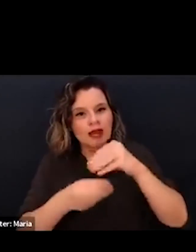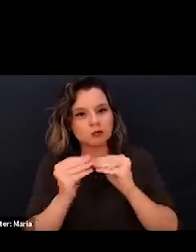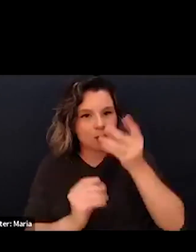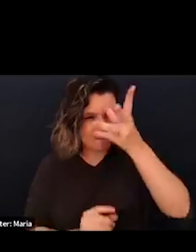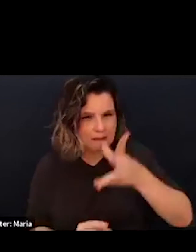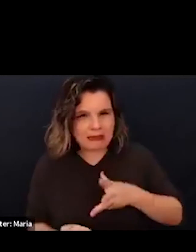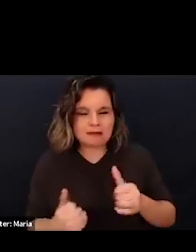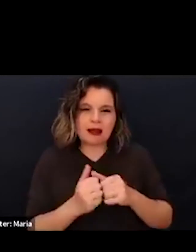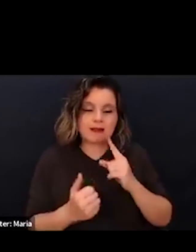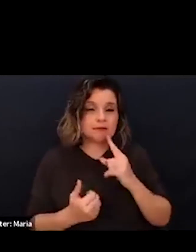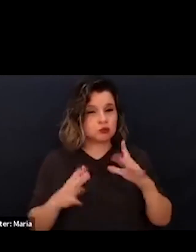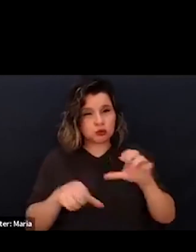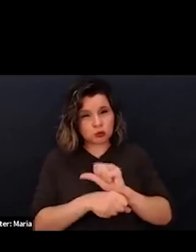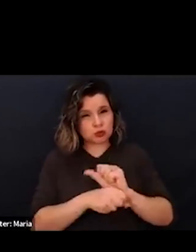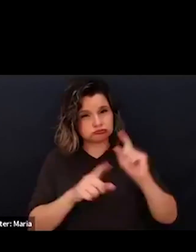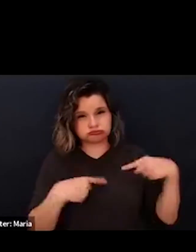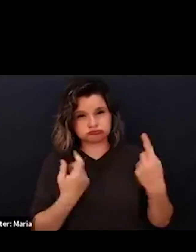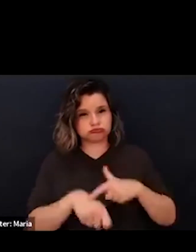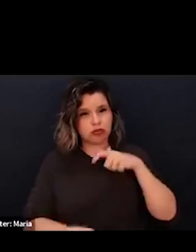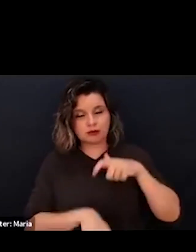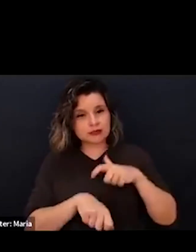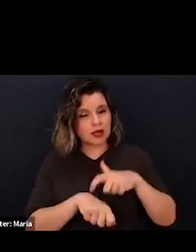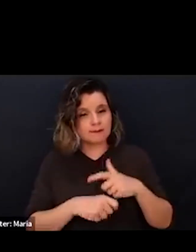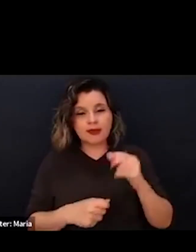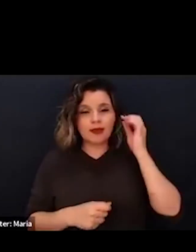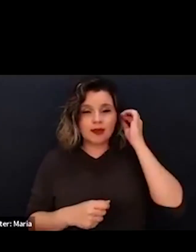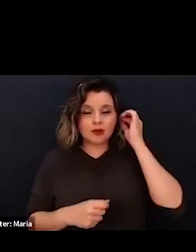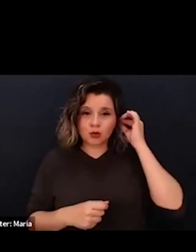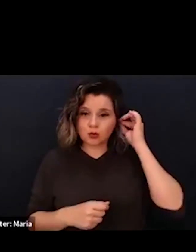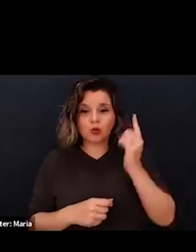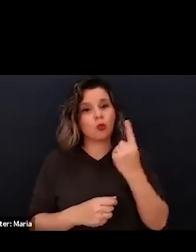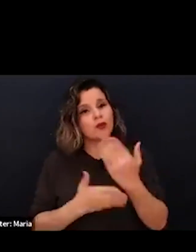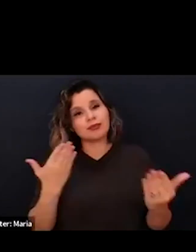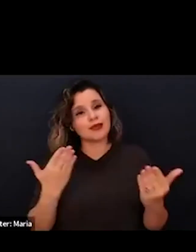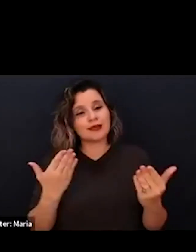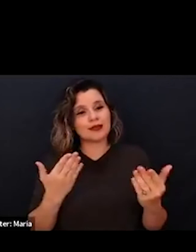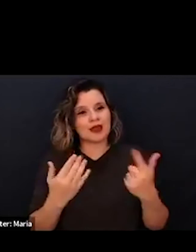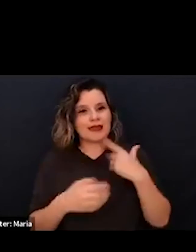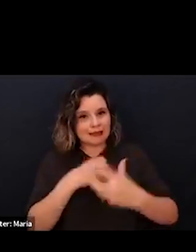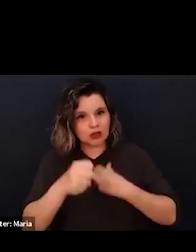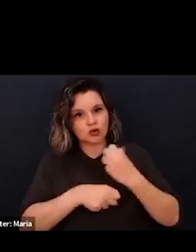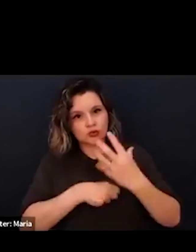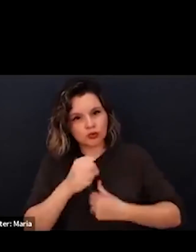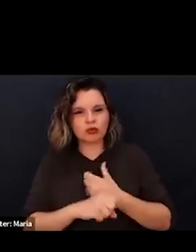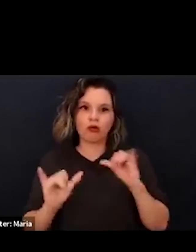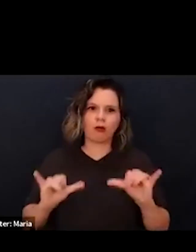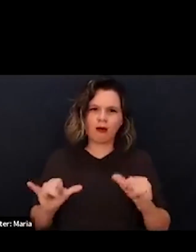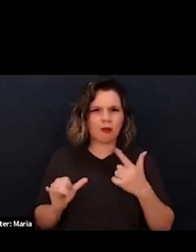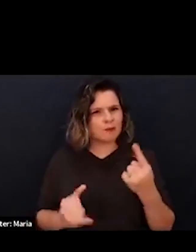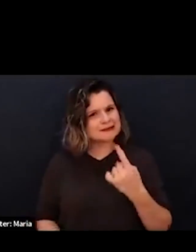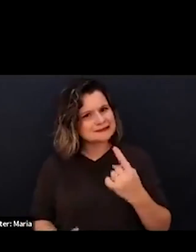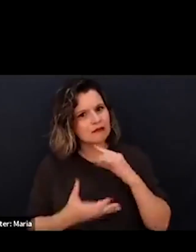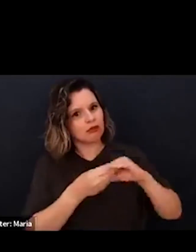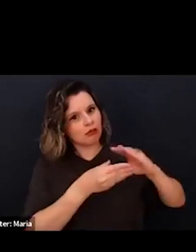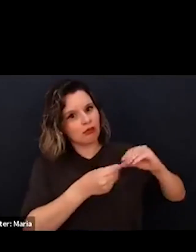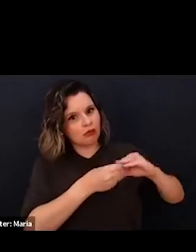doing this work and my colleagues have been doing this work for a long time. And it's one of the things about, as the years go by, you think, oh my God, we've been saying some of this stuff